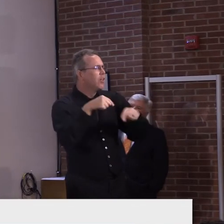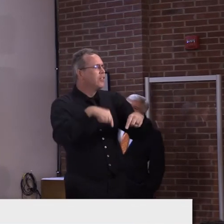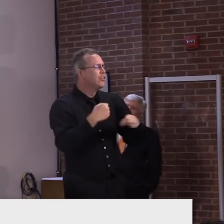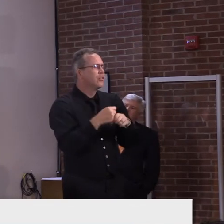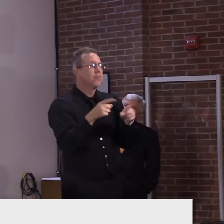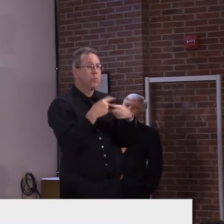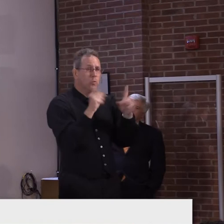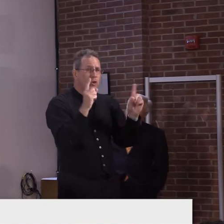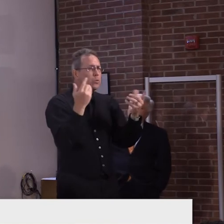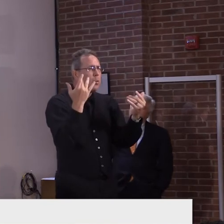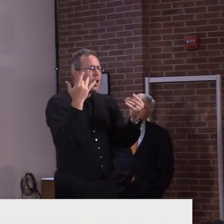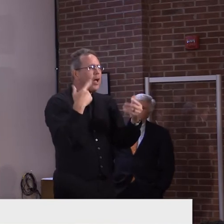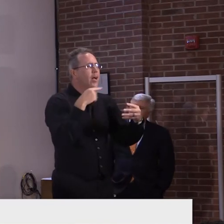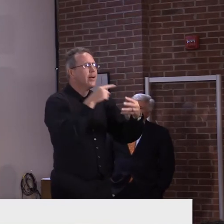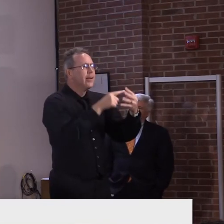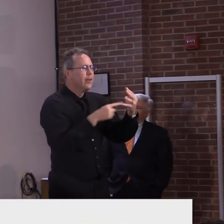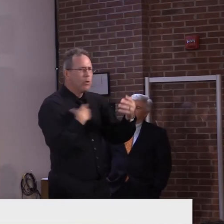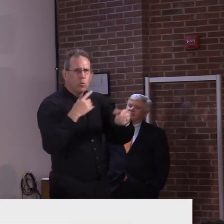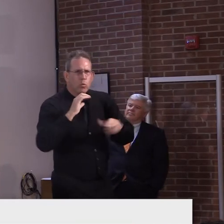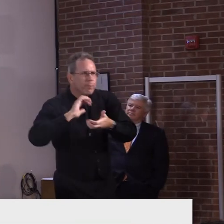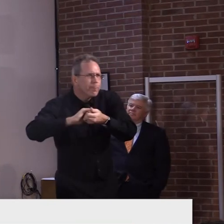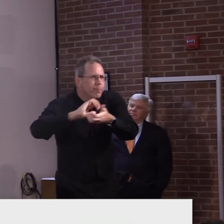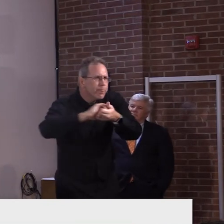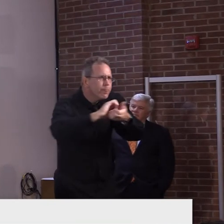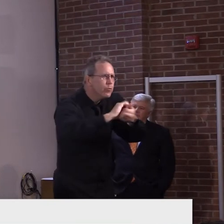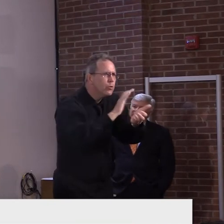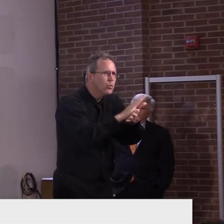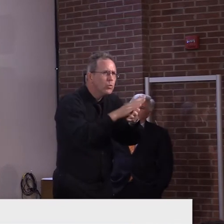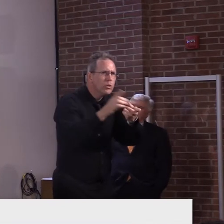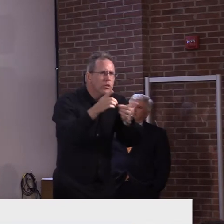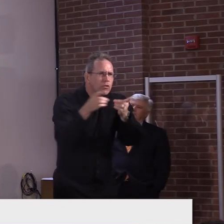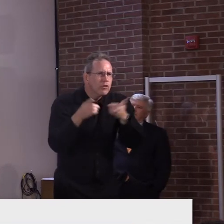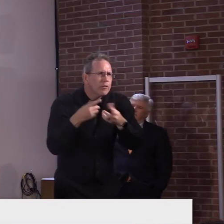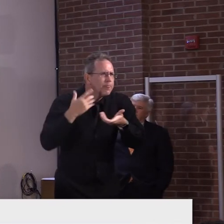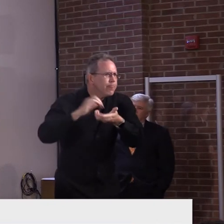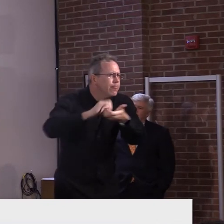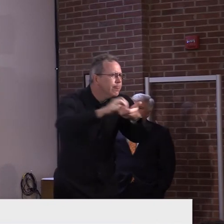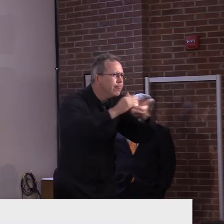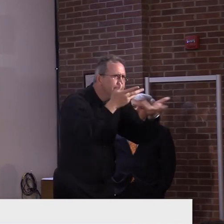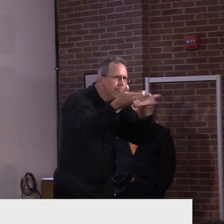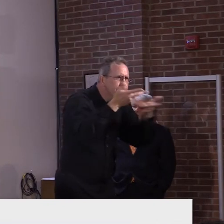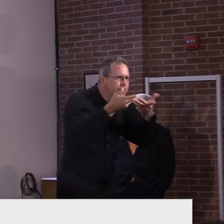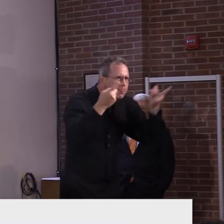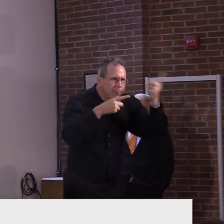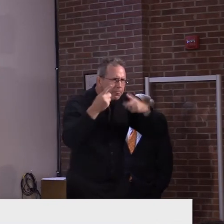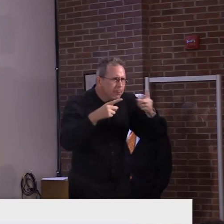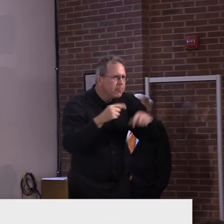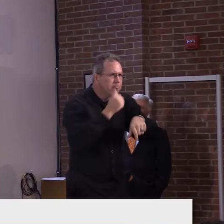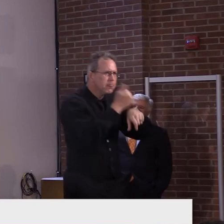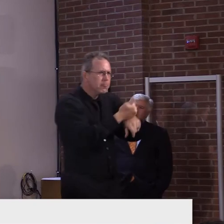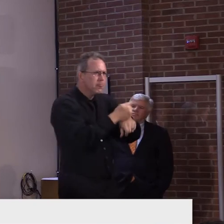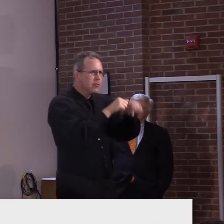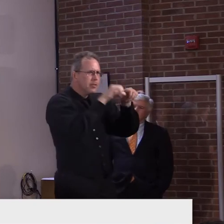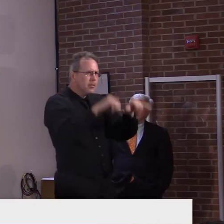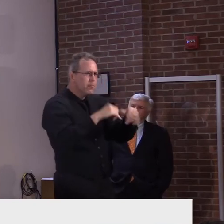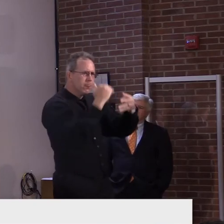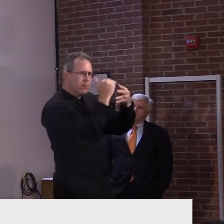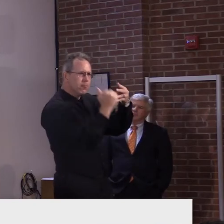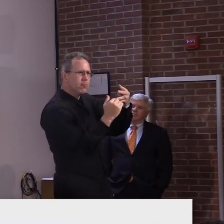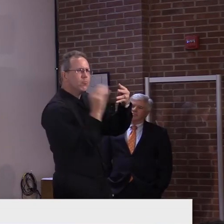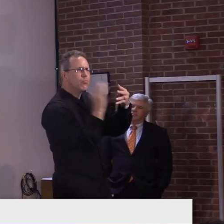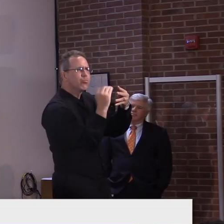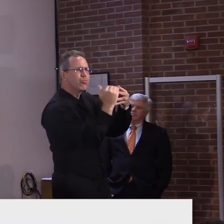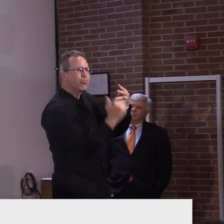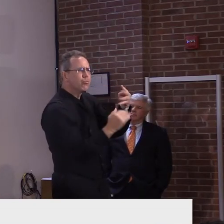have a very close partnership with our school districts. So we look at those broader measures, but we also have a good sense of what they're dealing with on a practical level